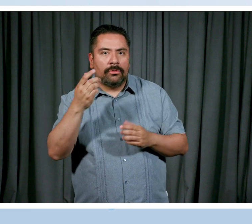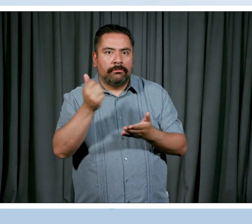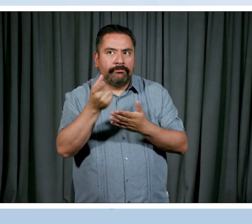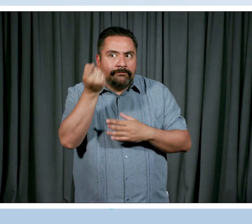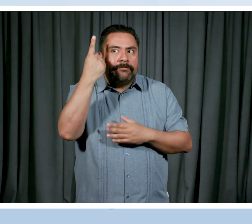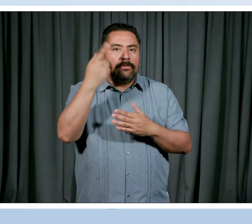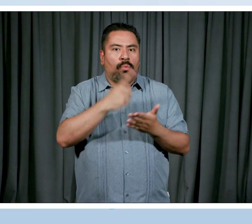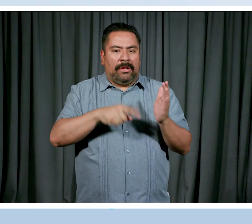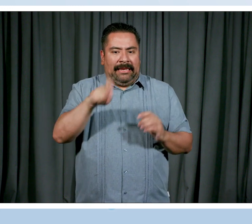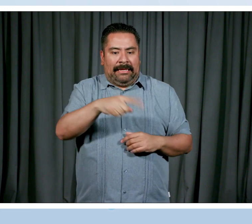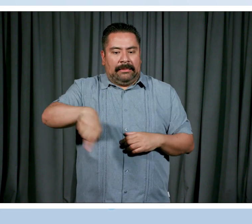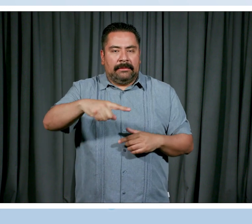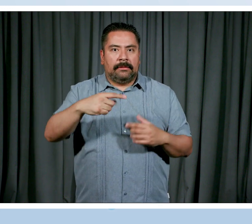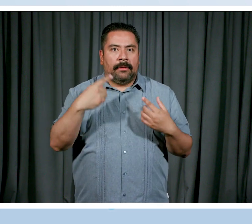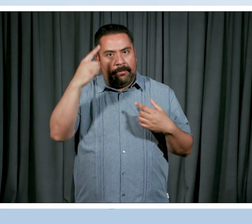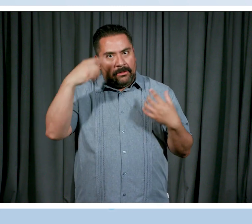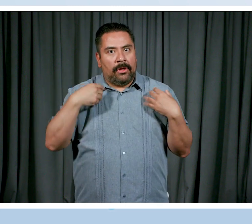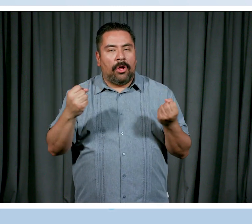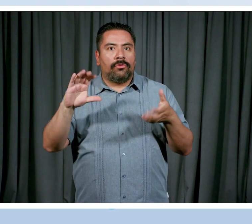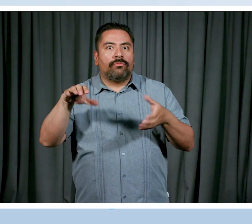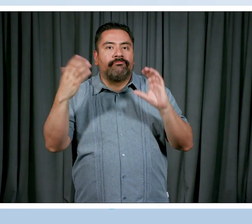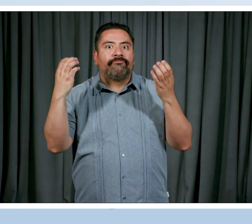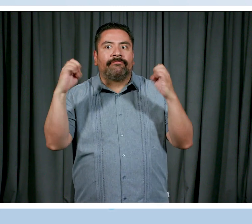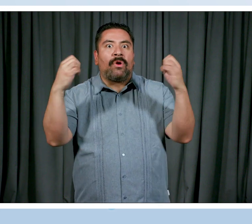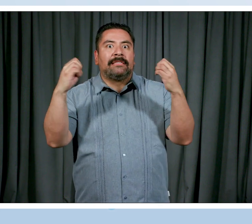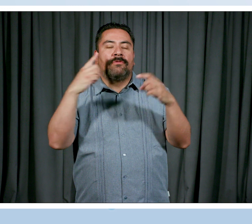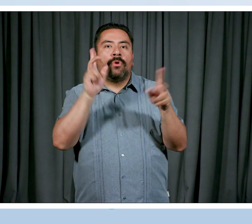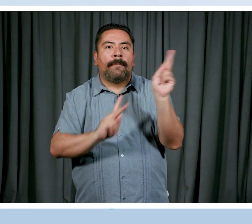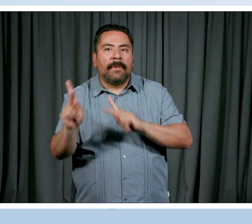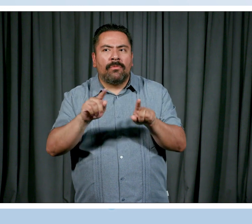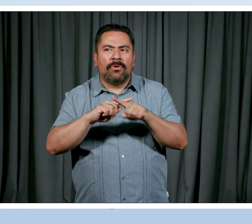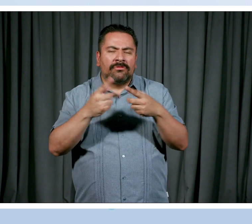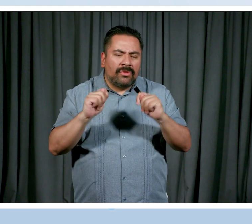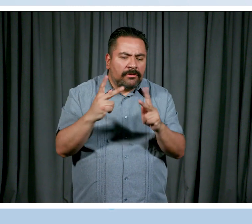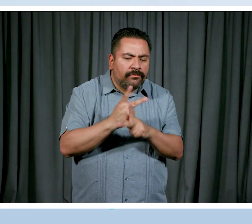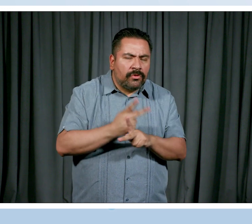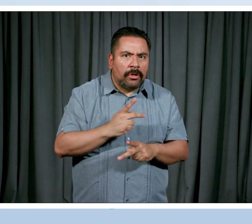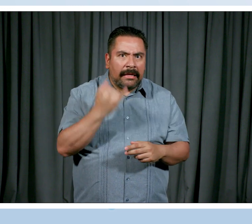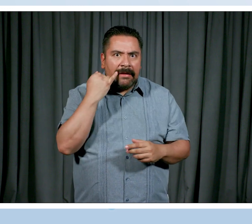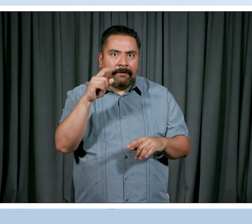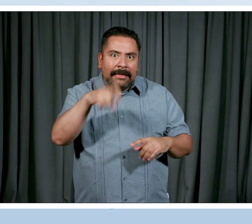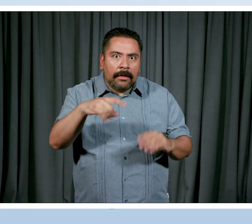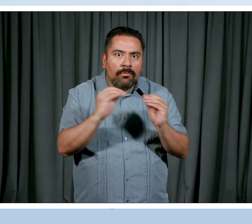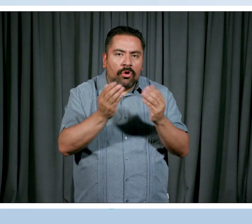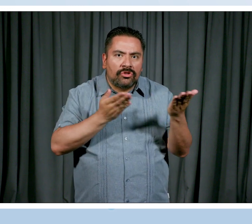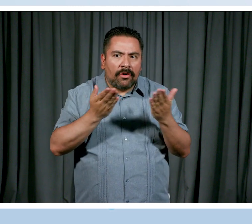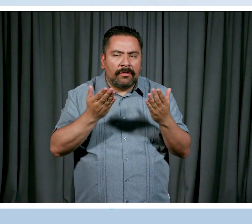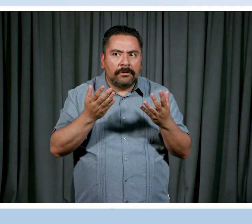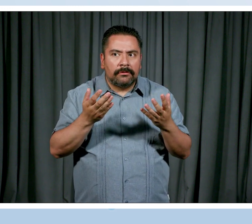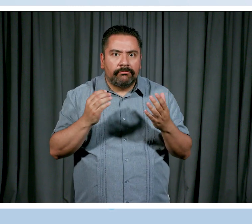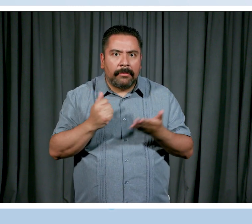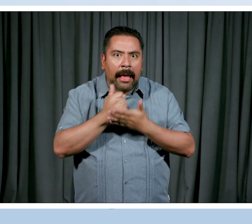are, particularly in the mental health crisis system for folks, and then work in different ways to try to fill in gaps or elevate our